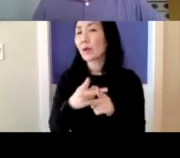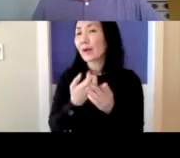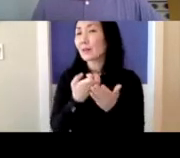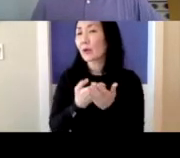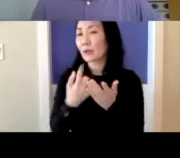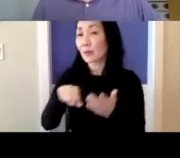and